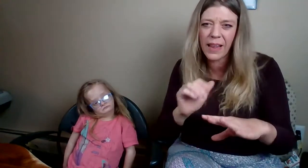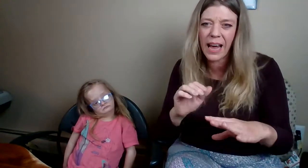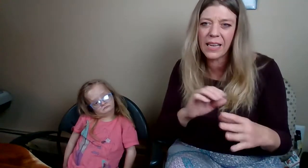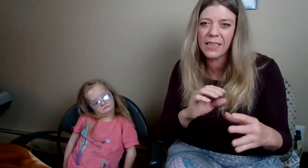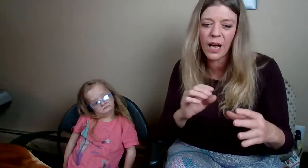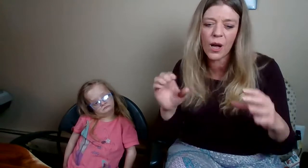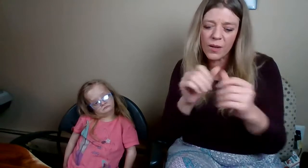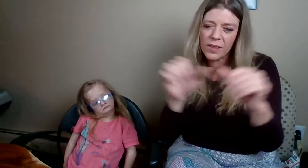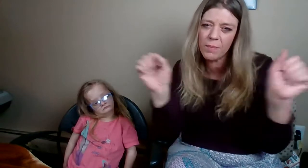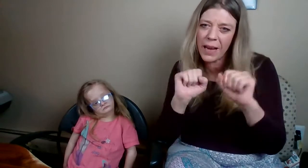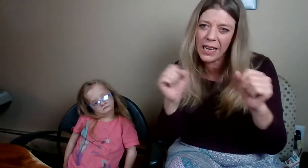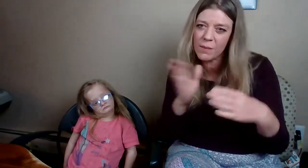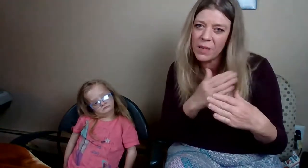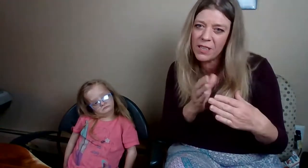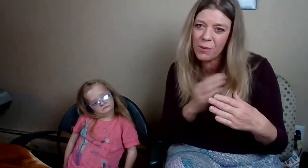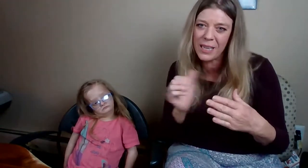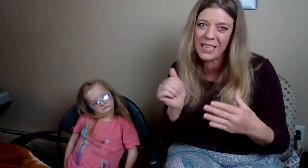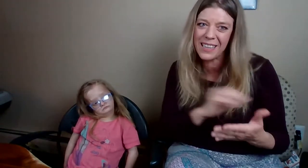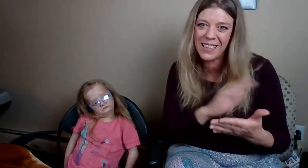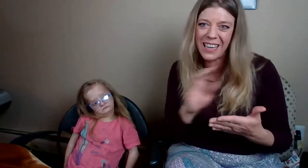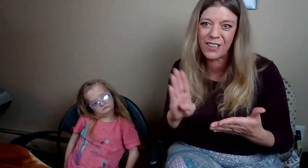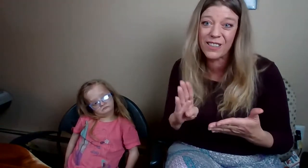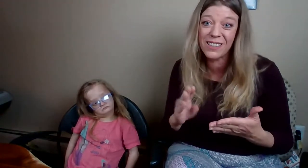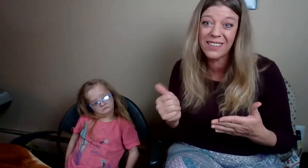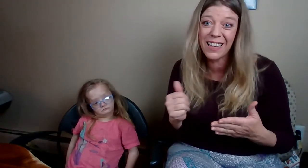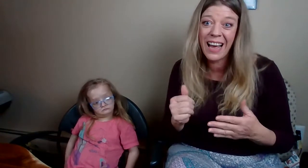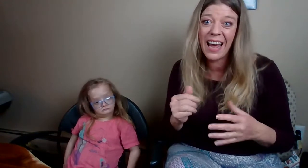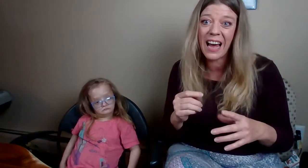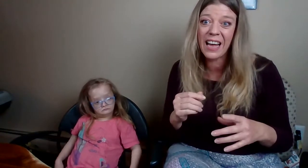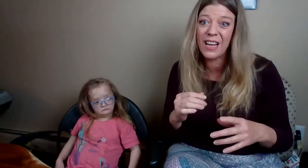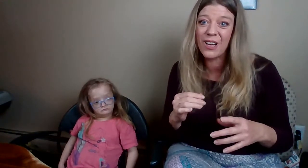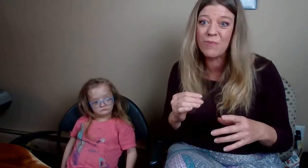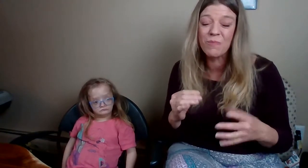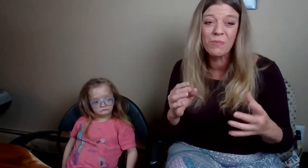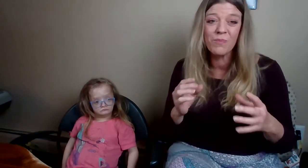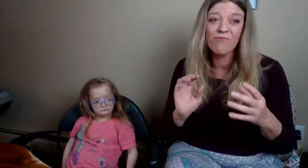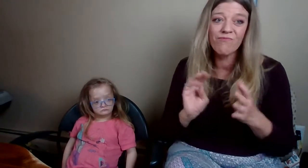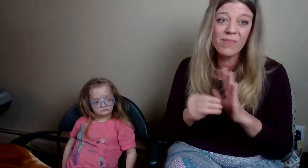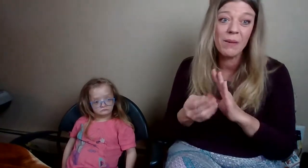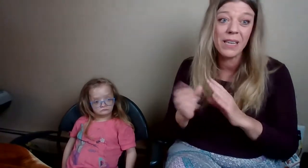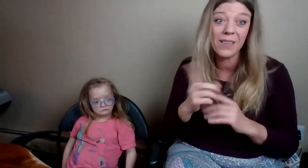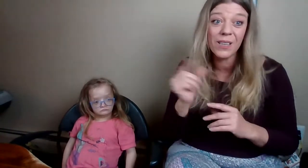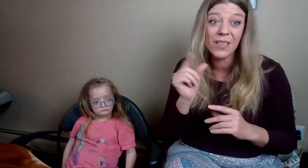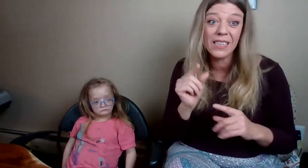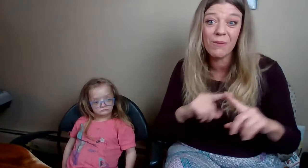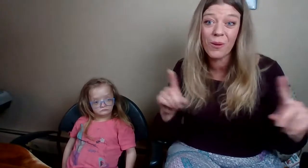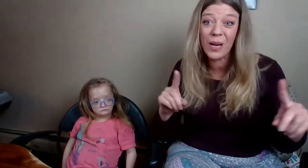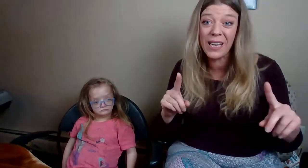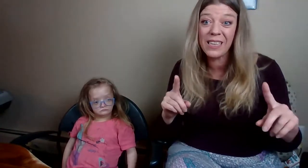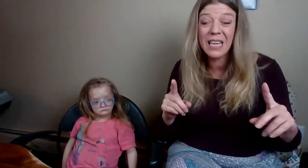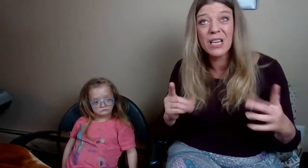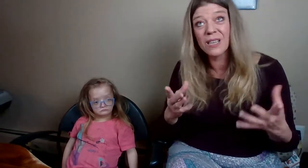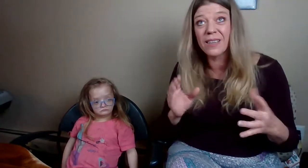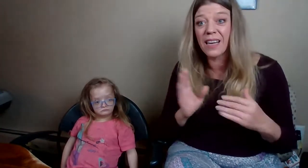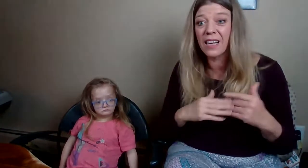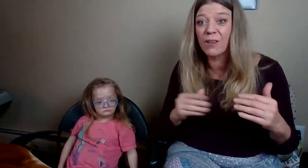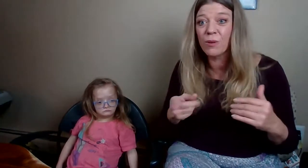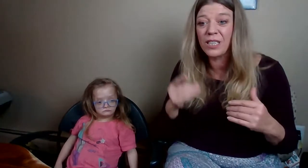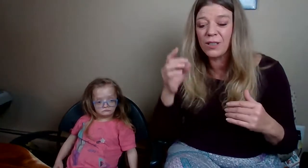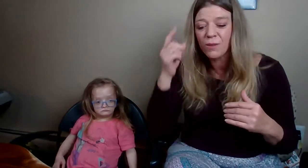that space between the letters? Um, Maybe a little different than what you've